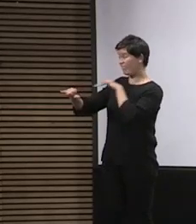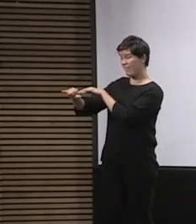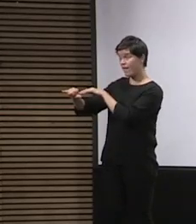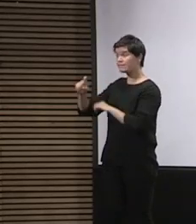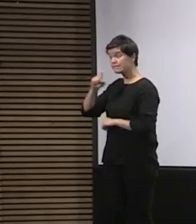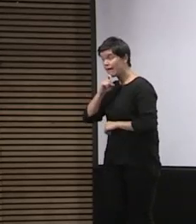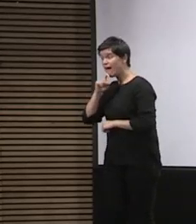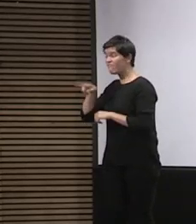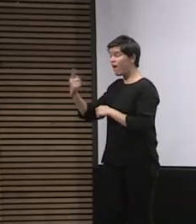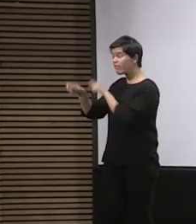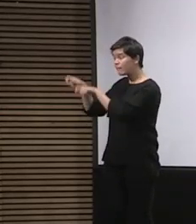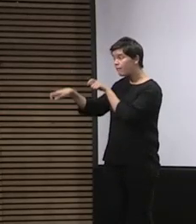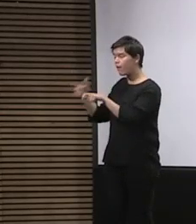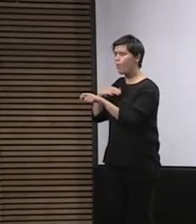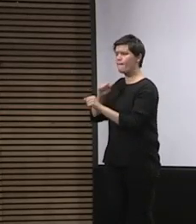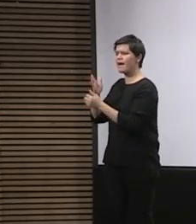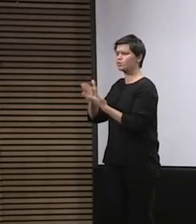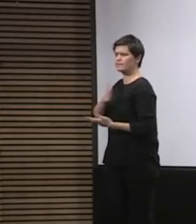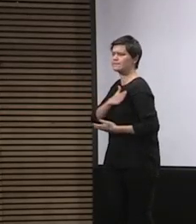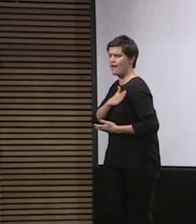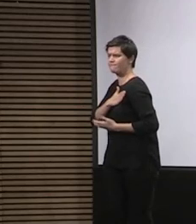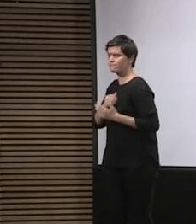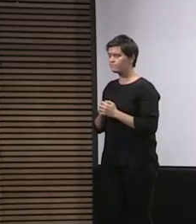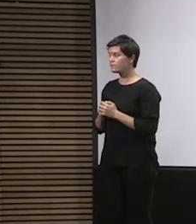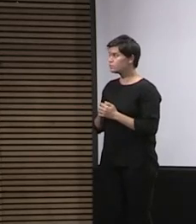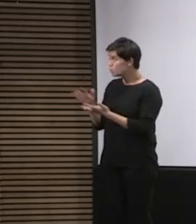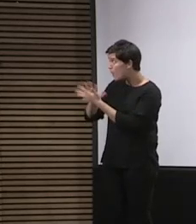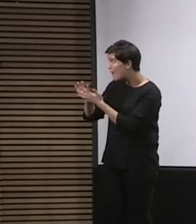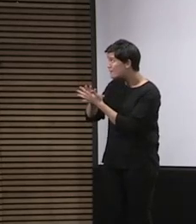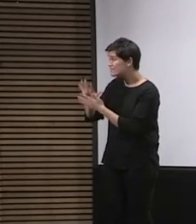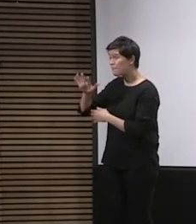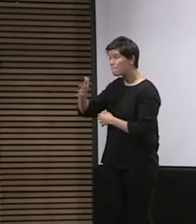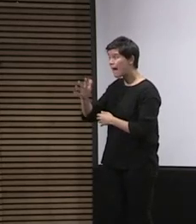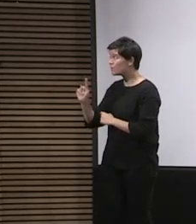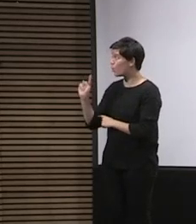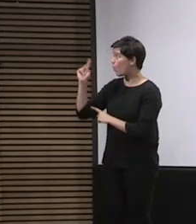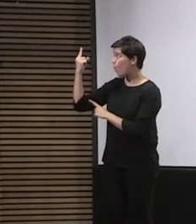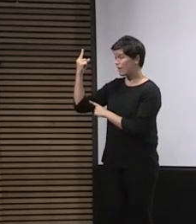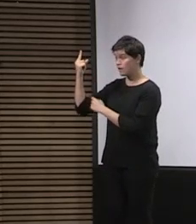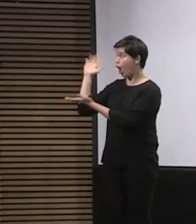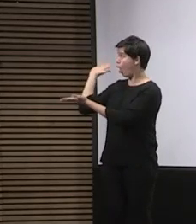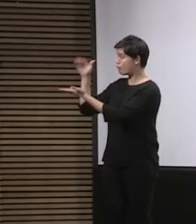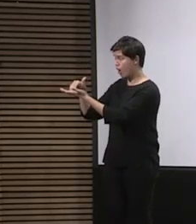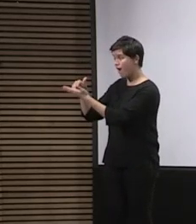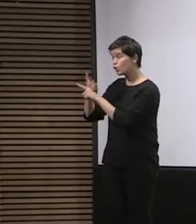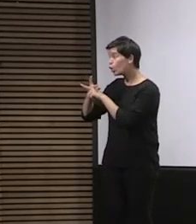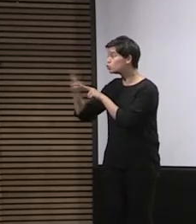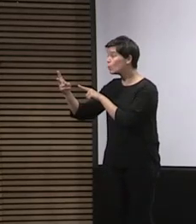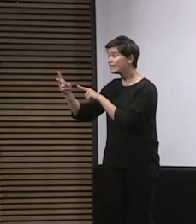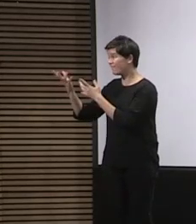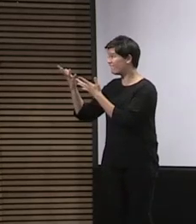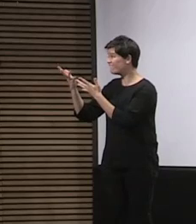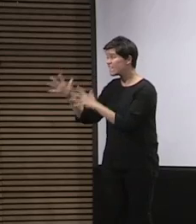be prepared to maybe stay in Auckland in those hotels for more than 2 weeks then? Well, I think if they're unwell, they'll have a period of being